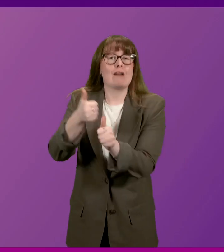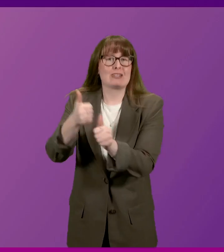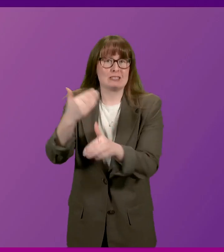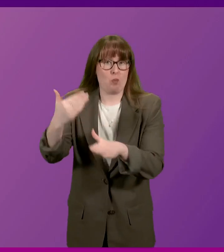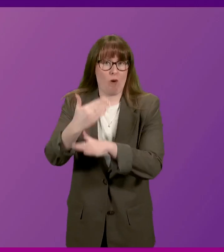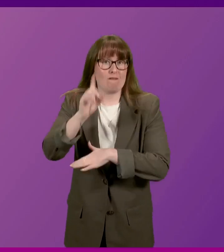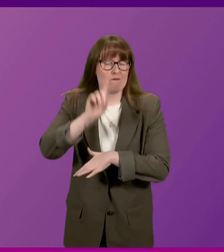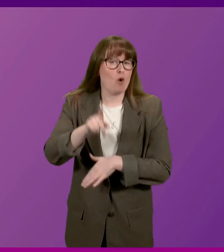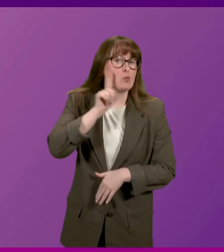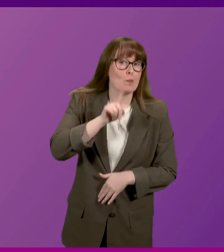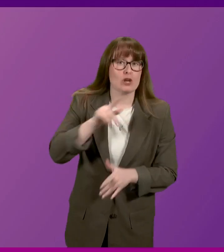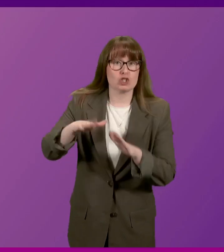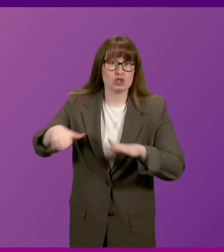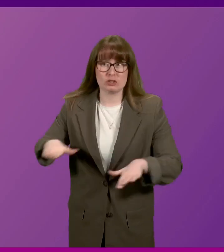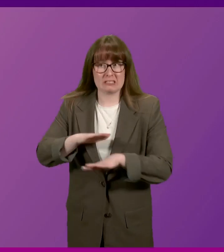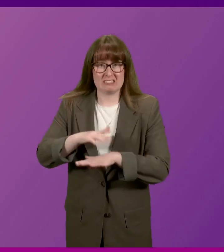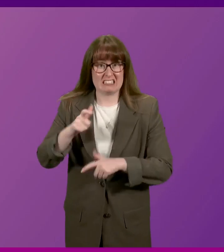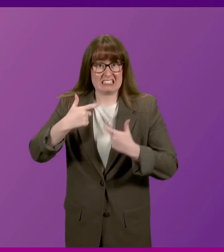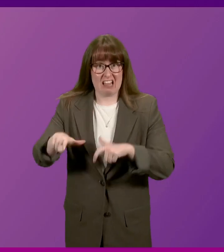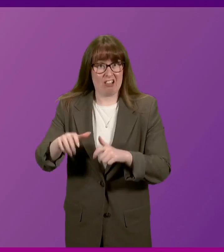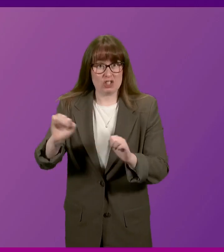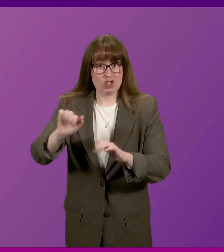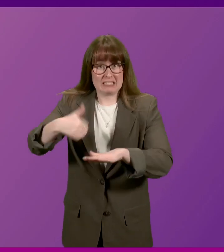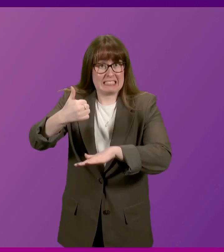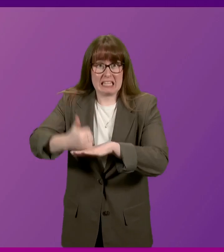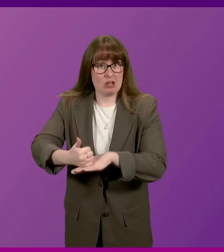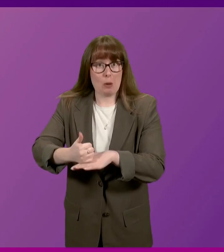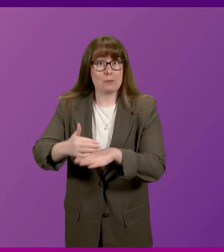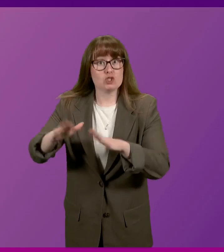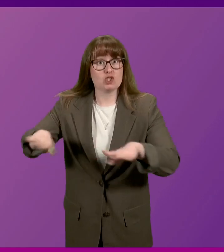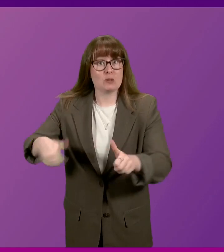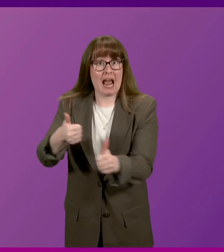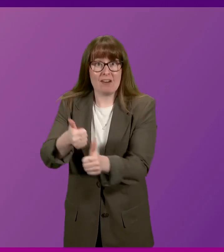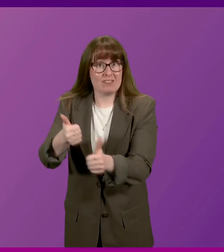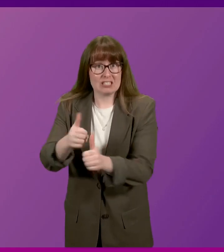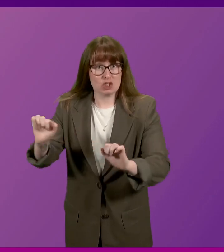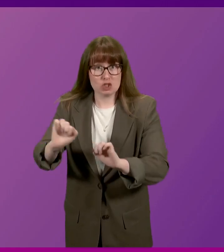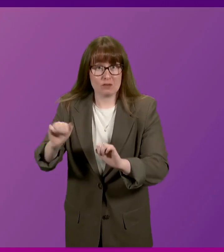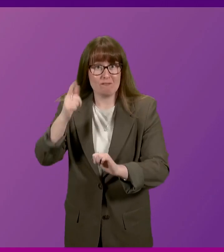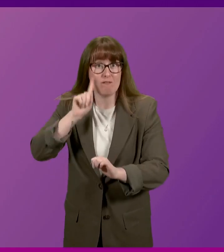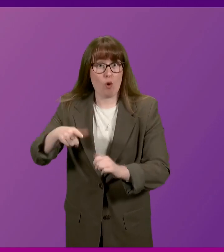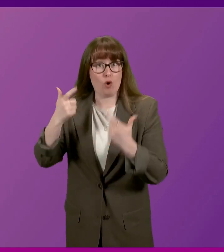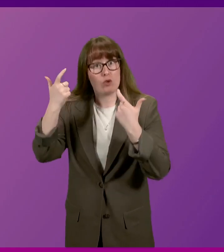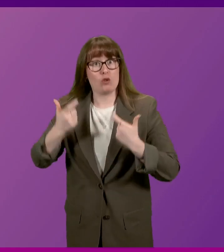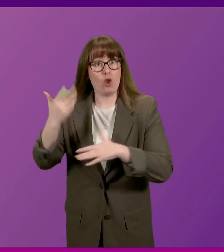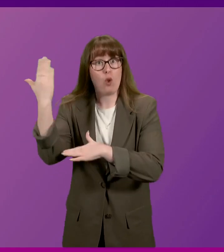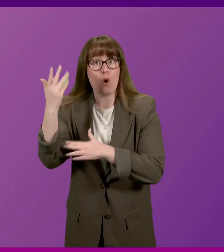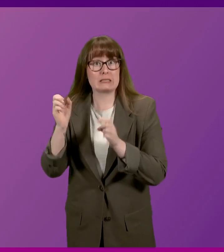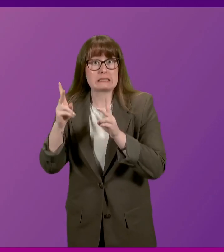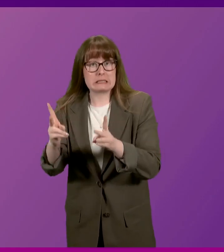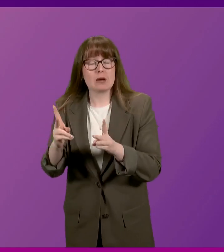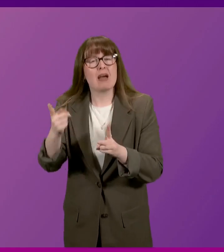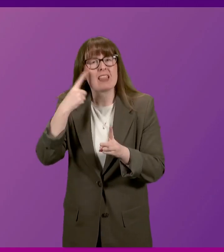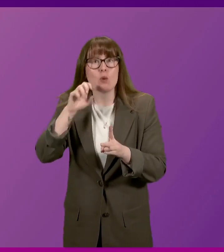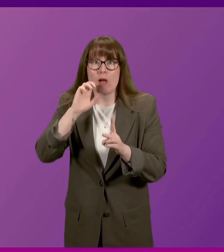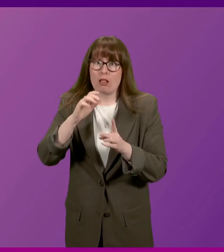and children. We still haven't got children's advocacy worker in the family law system. And this would make a huge difference, I think,